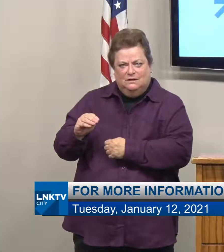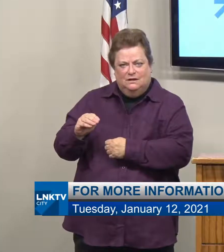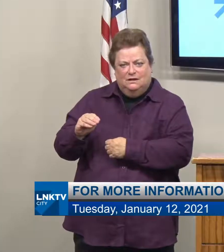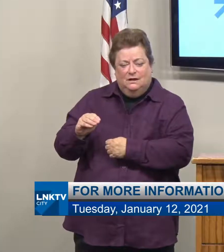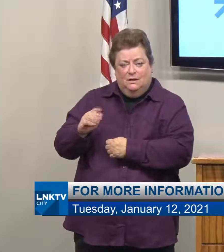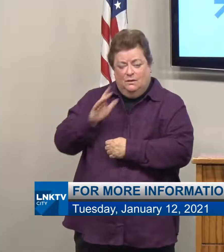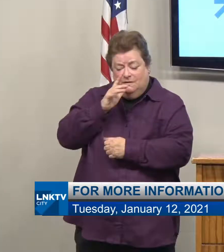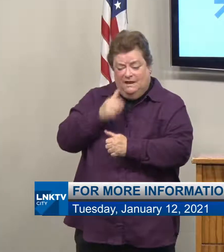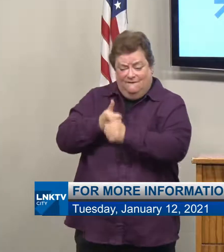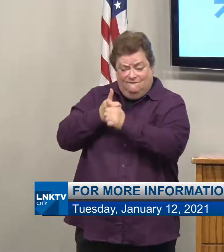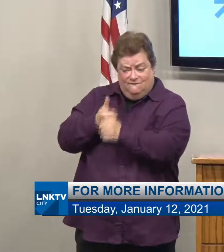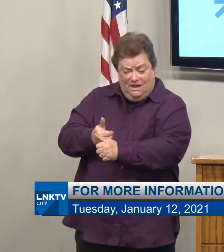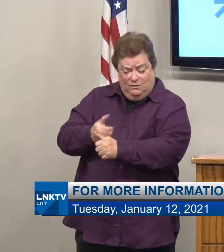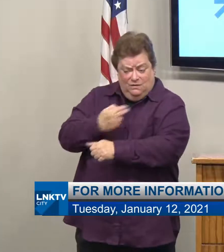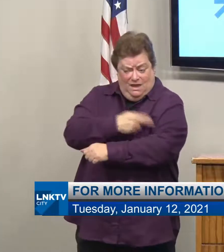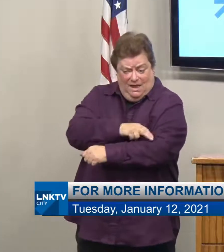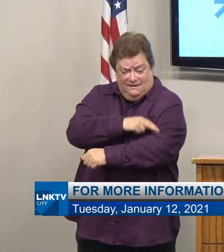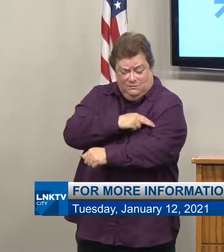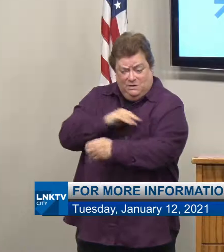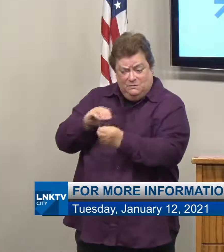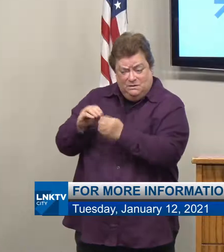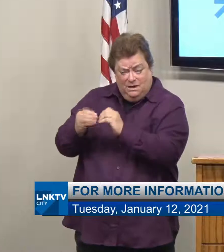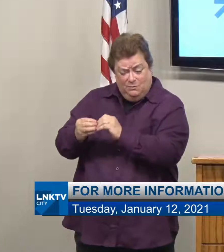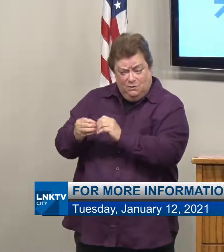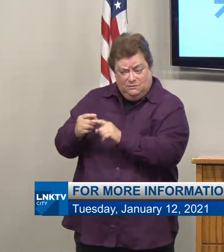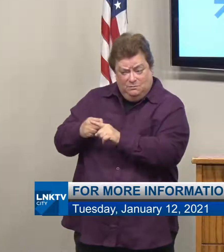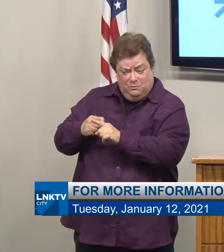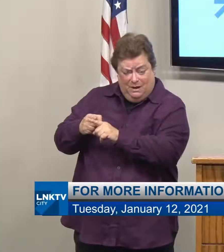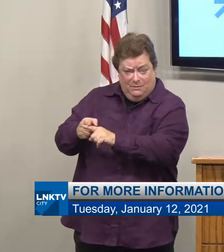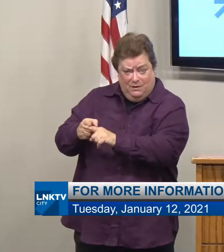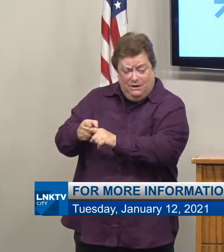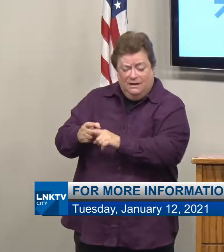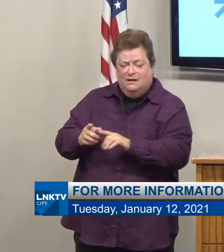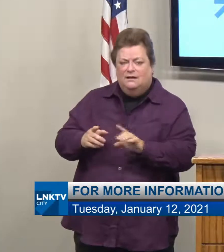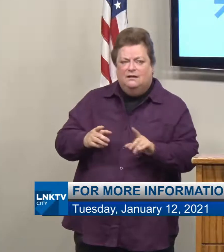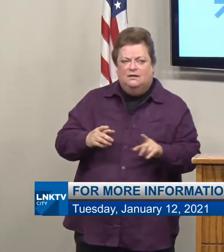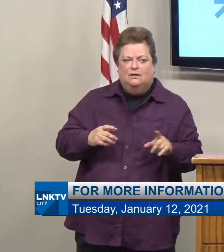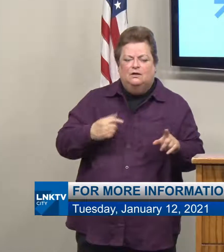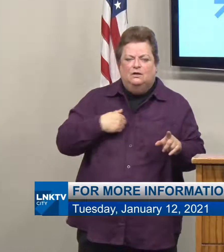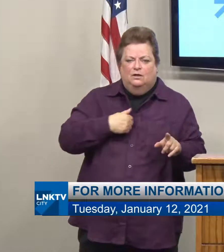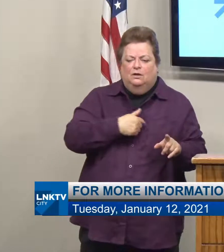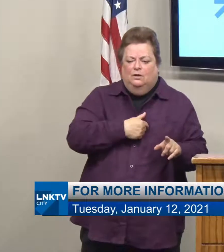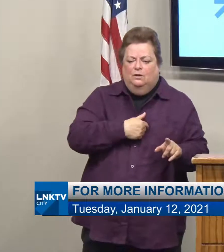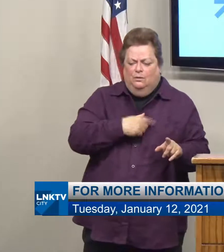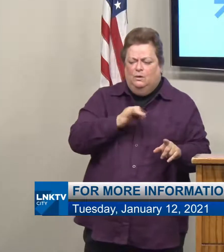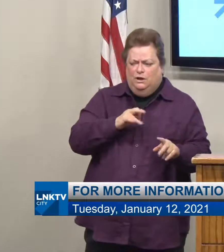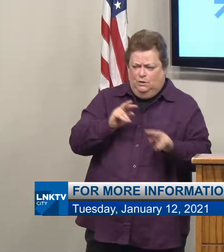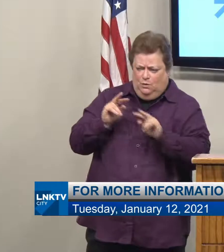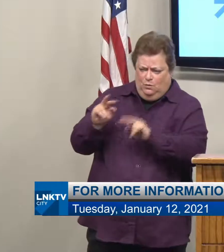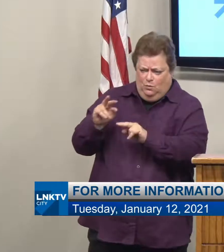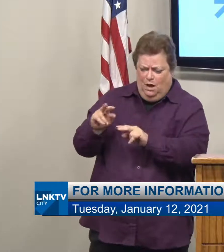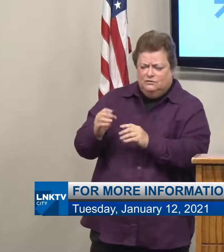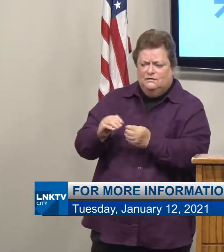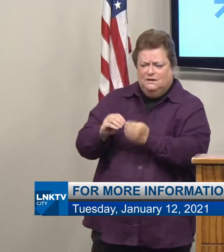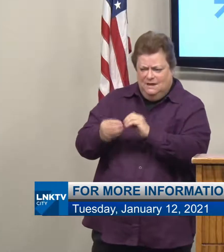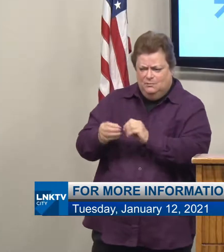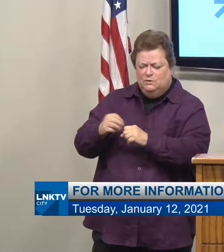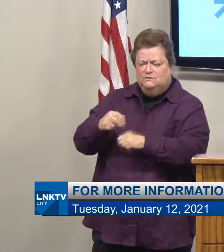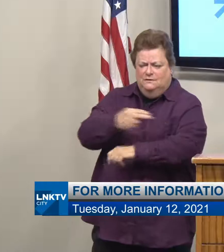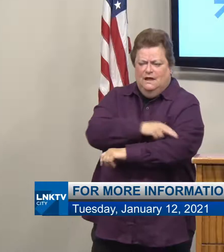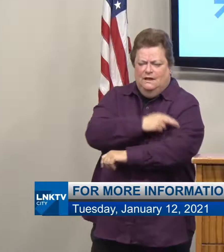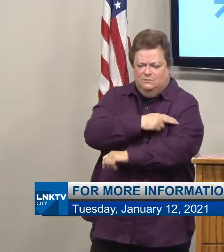hospitalization level primarily? Well, you know, Riley, we do monitor hospitalizations, and we are concerned about